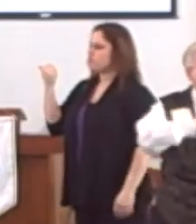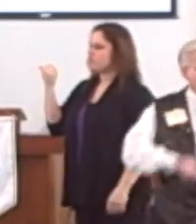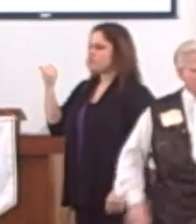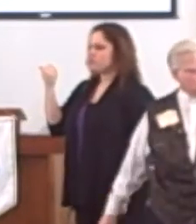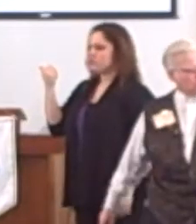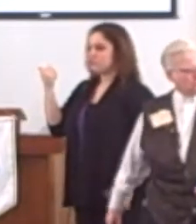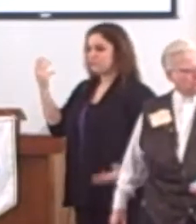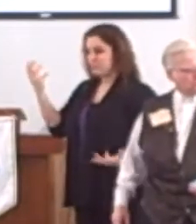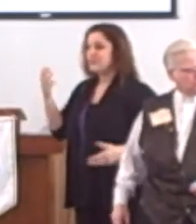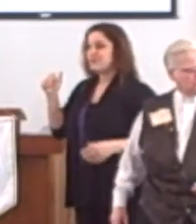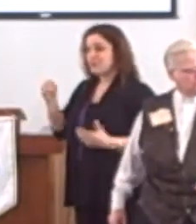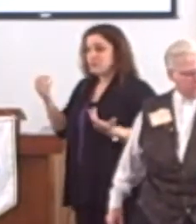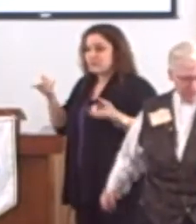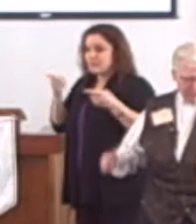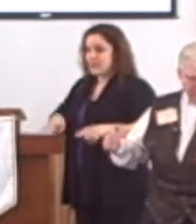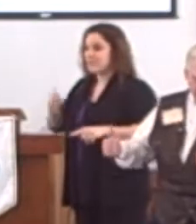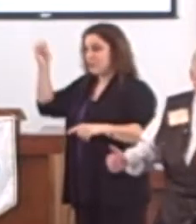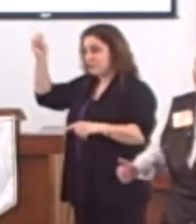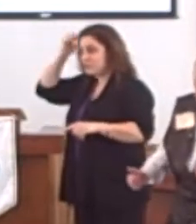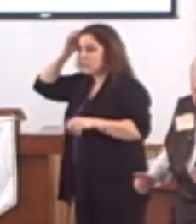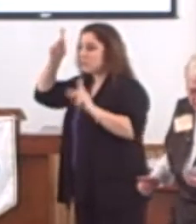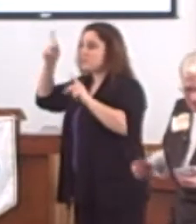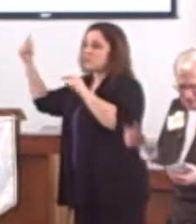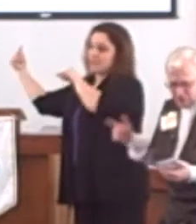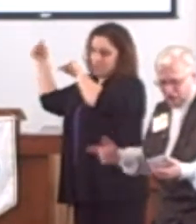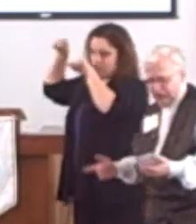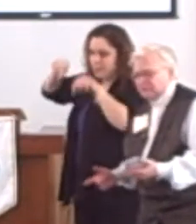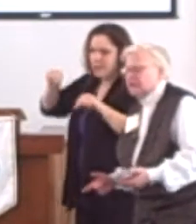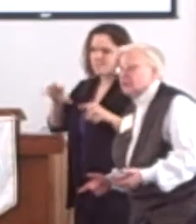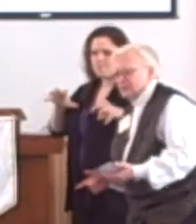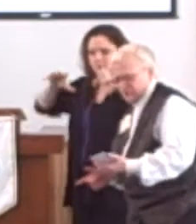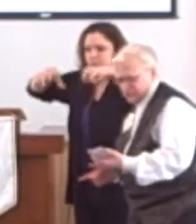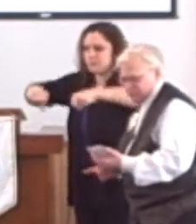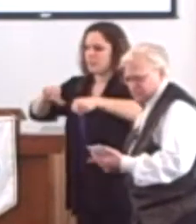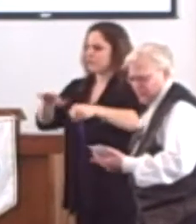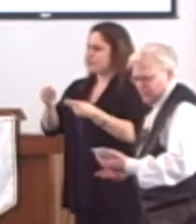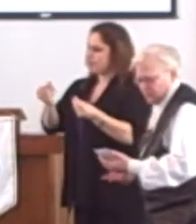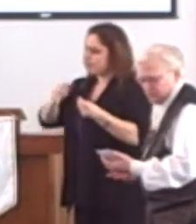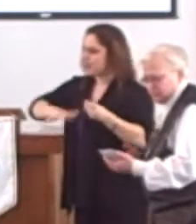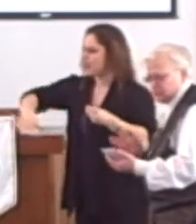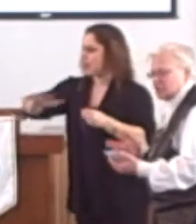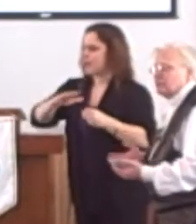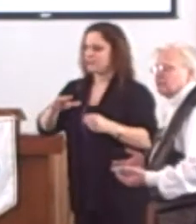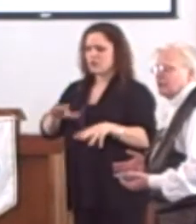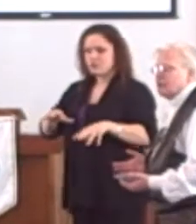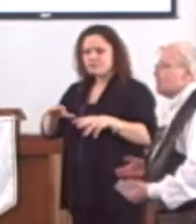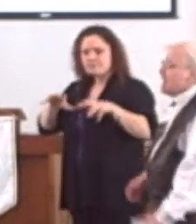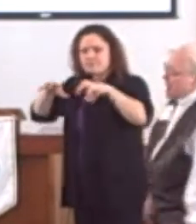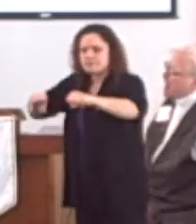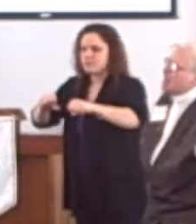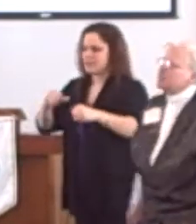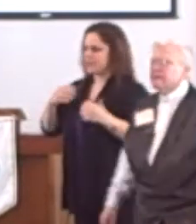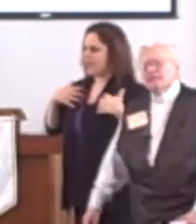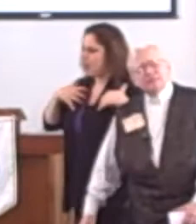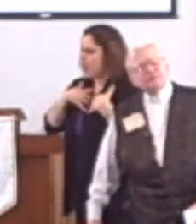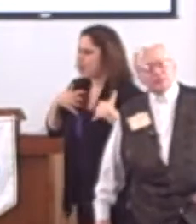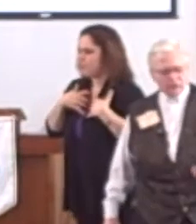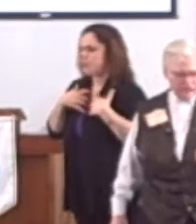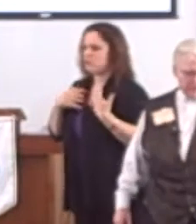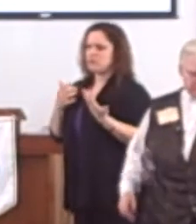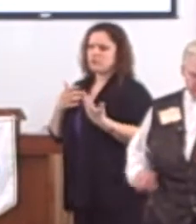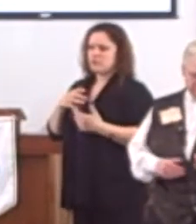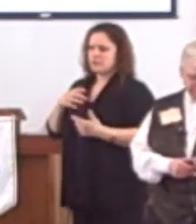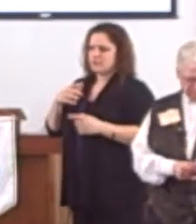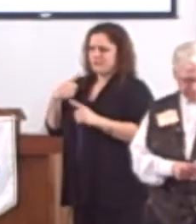to take from him. To take their land, their livelihoods in terms of animals, such as the buffalo, and their